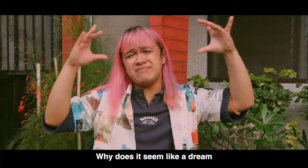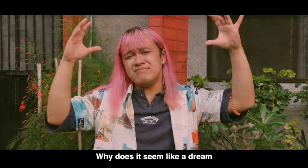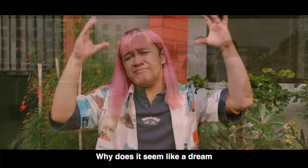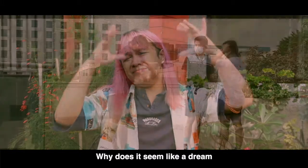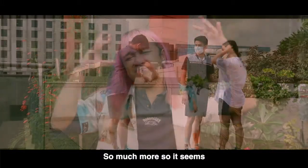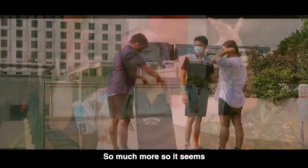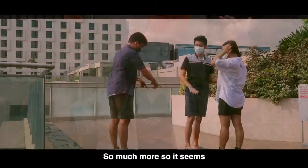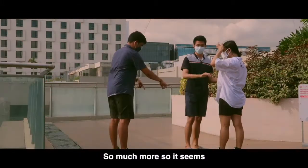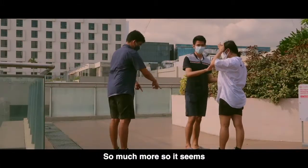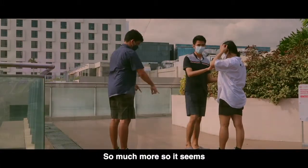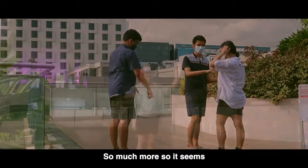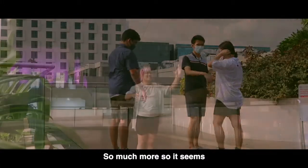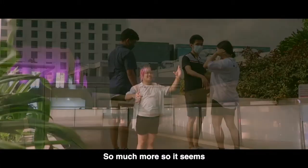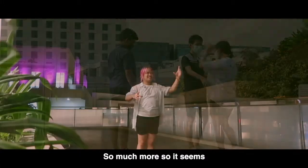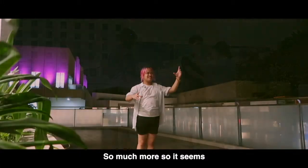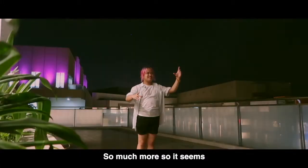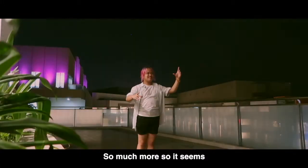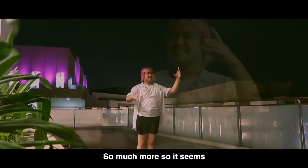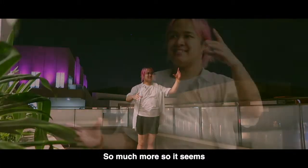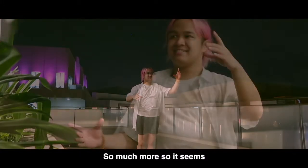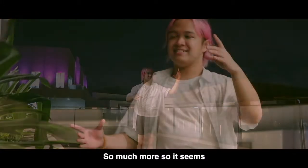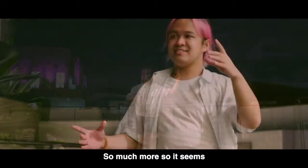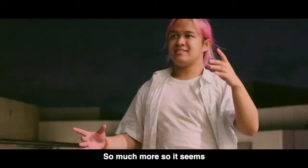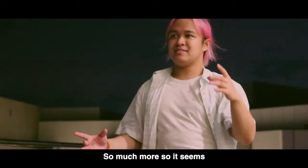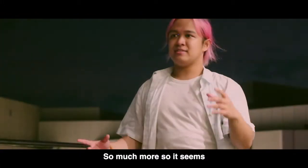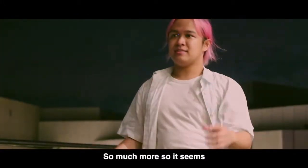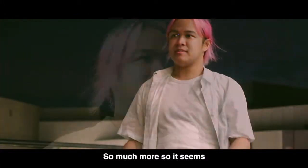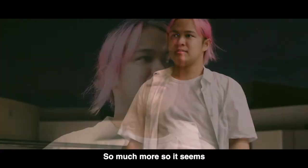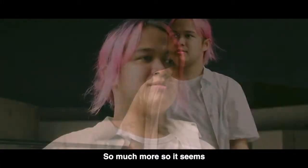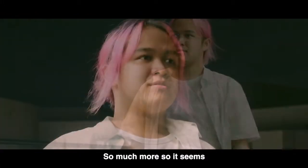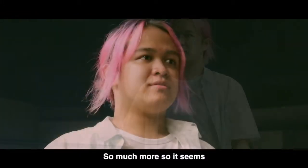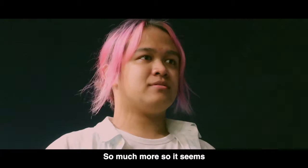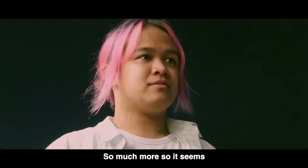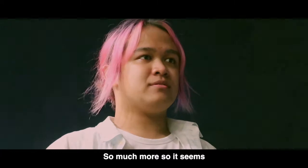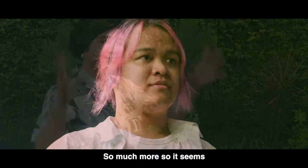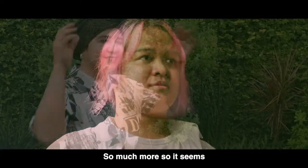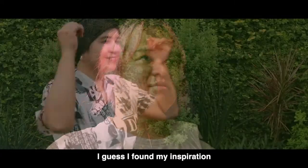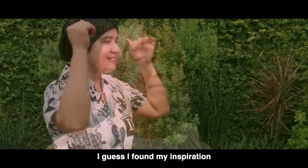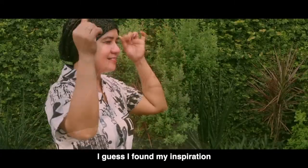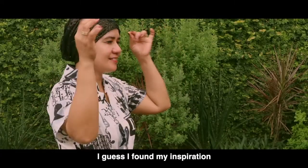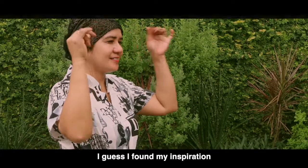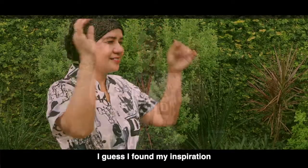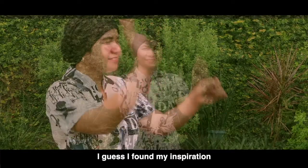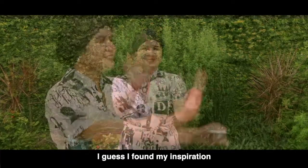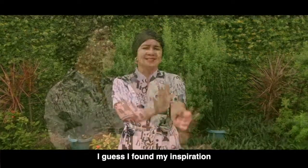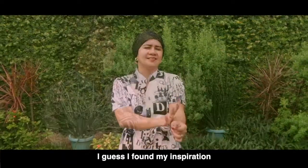much more, so insane I guess I found my inspiration